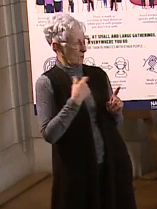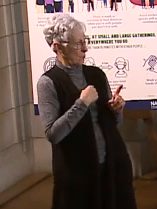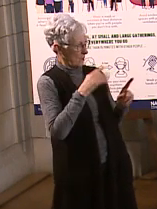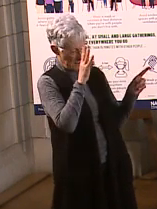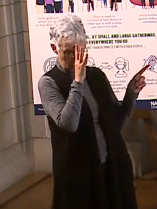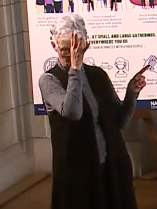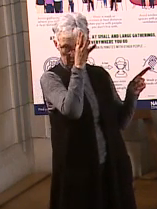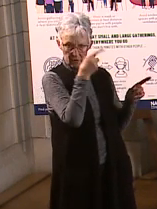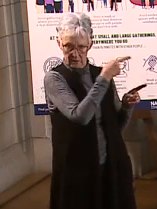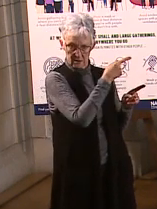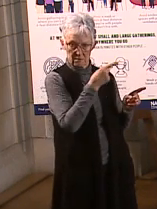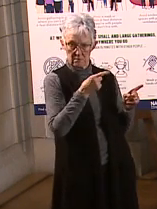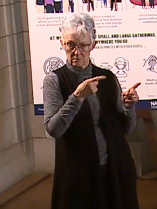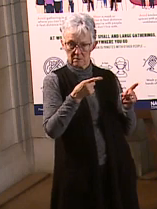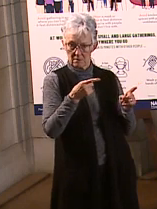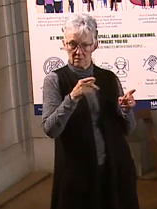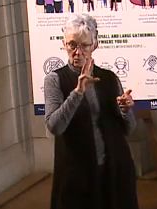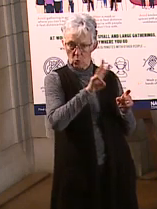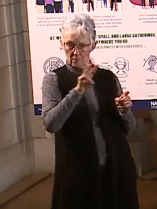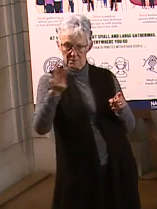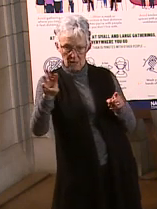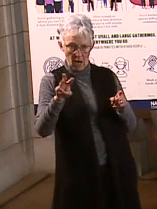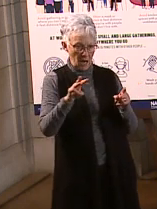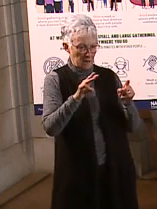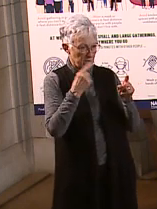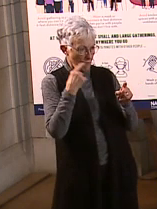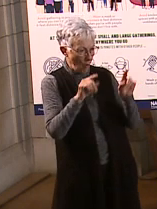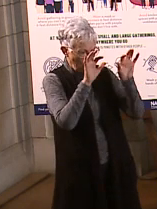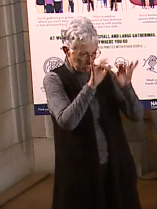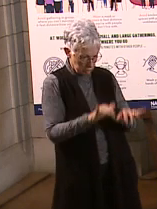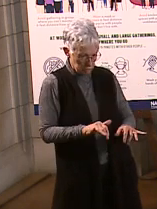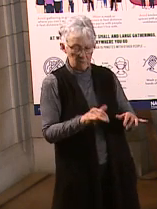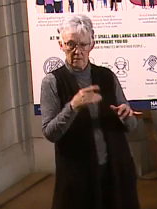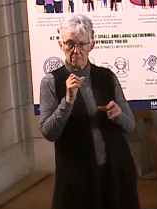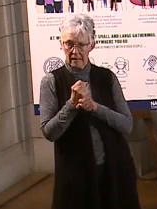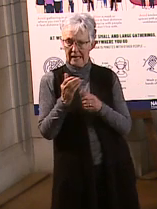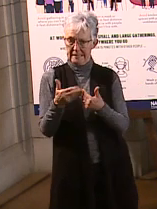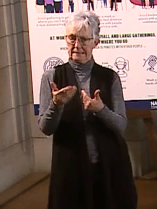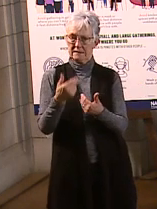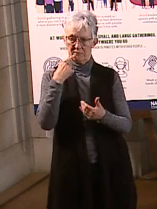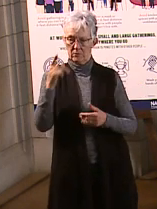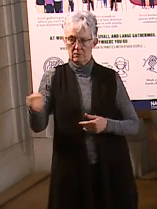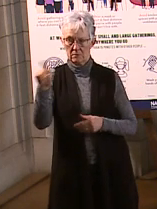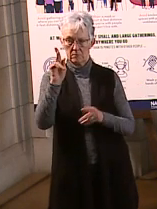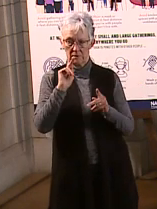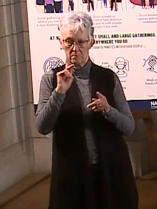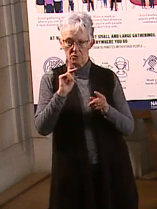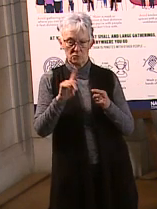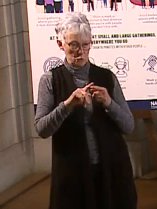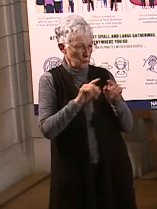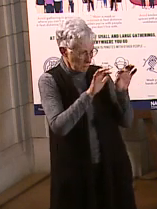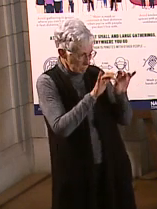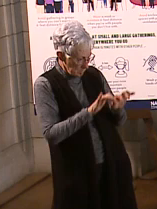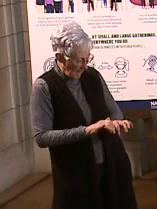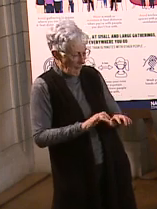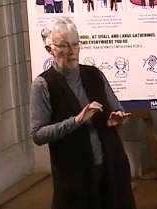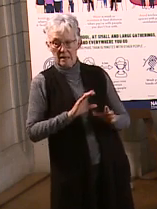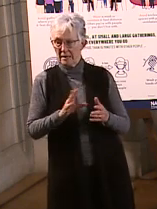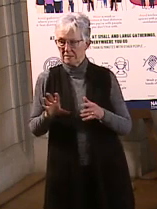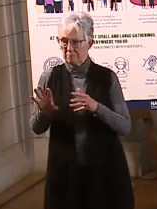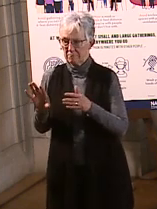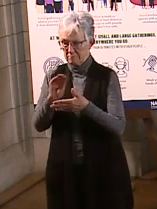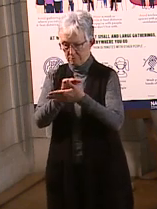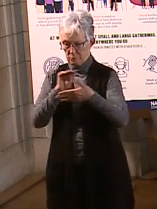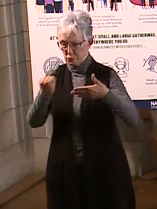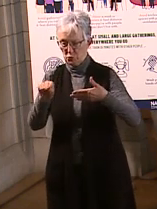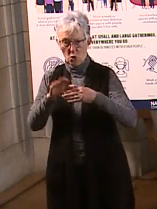for people, or easier at least, for people to claim that credit. And we're doing the communication right now. And for folks who have tax advisors,